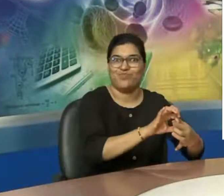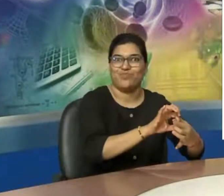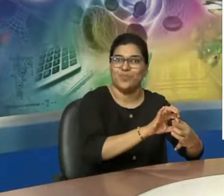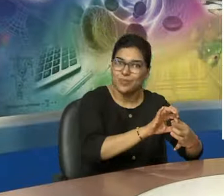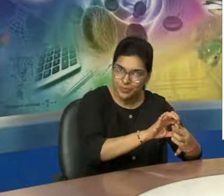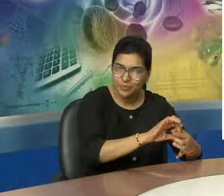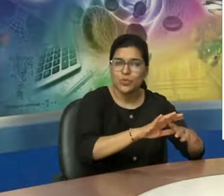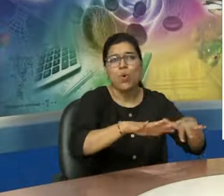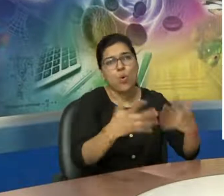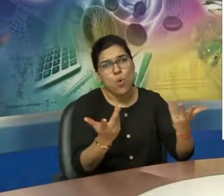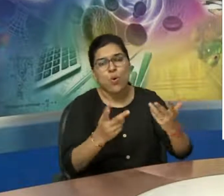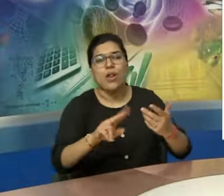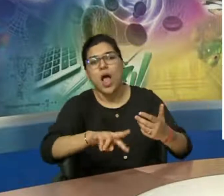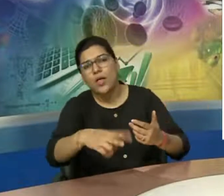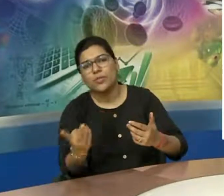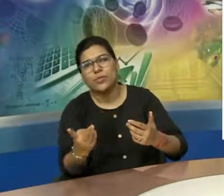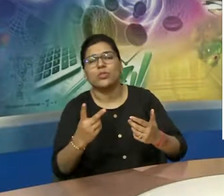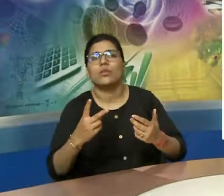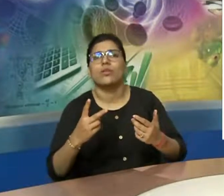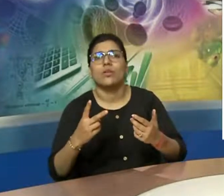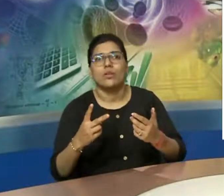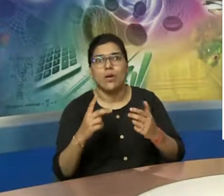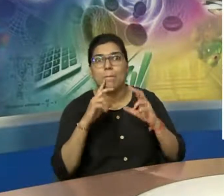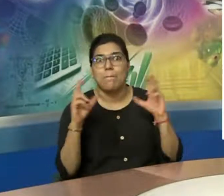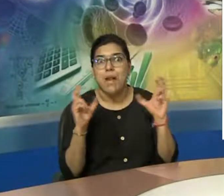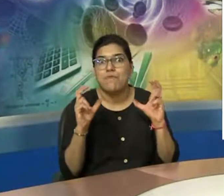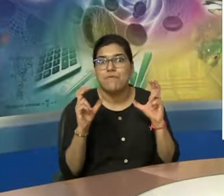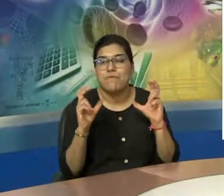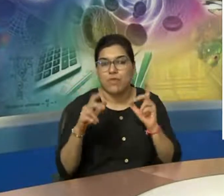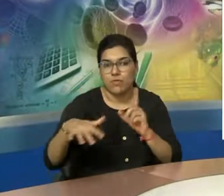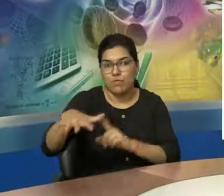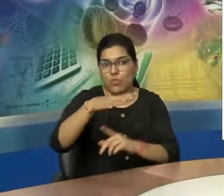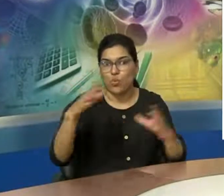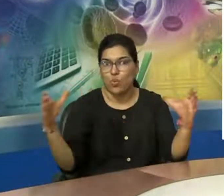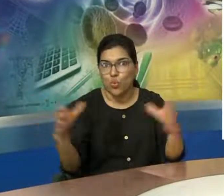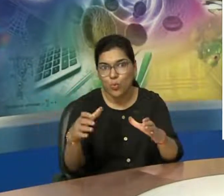environment interacting as an ecological unit.